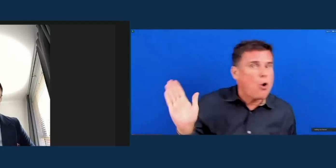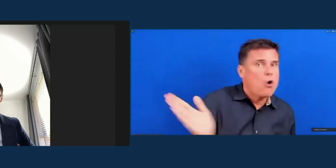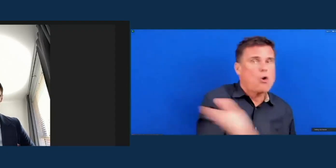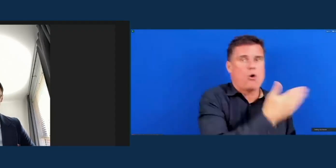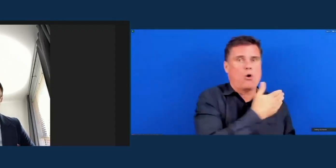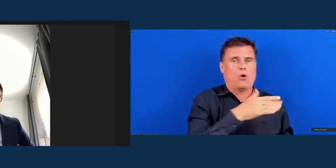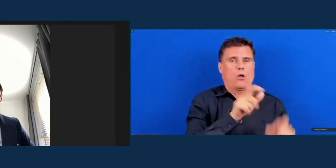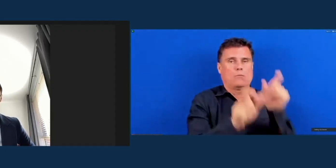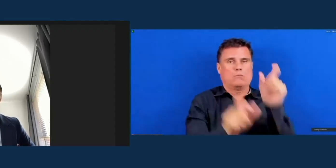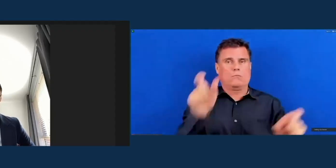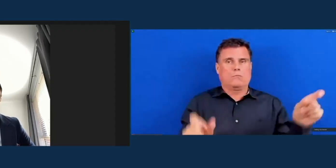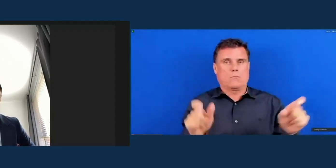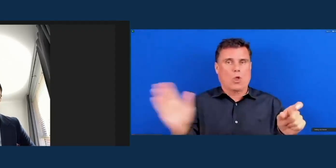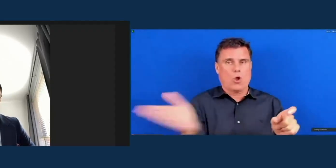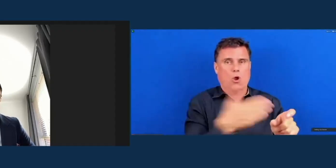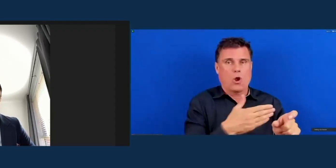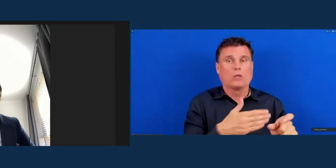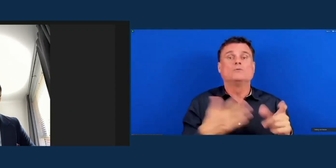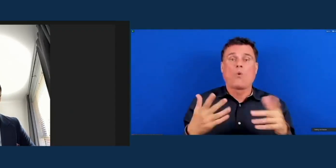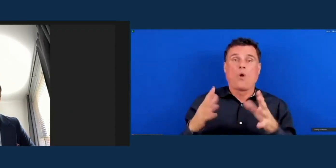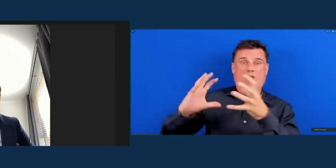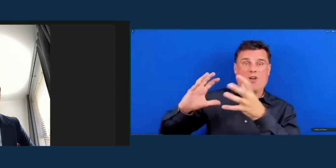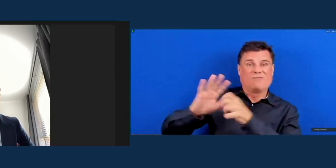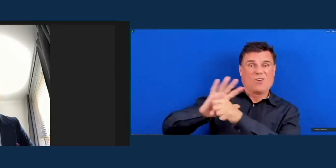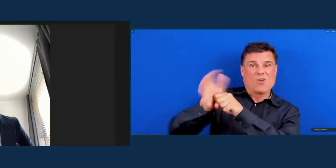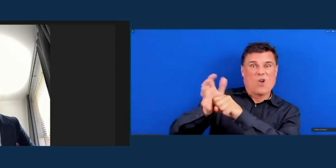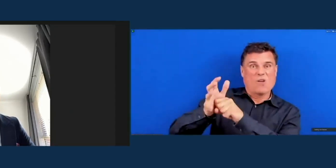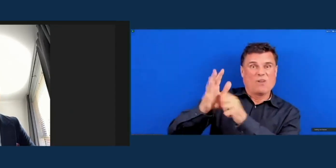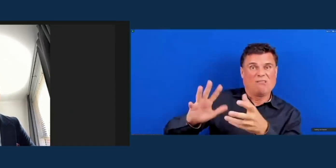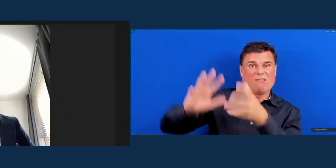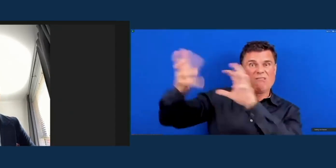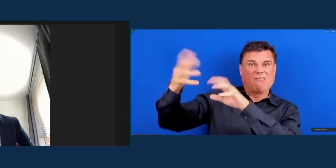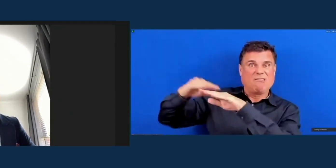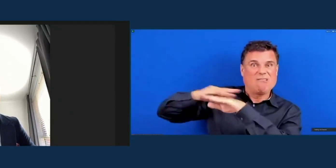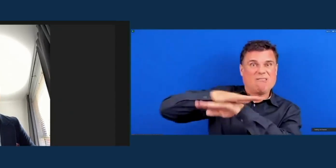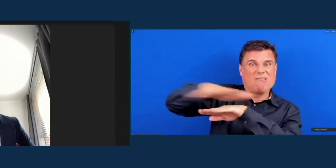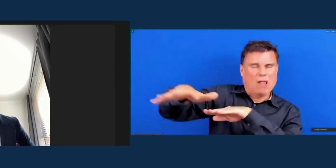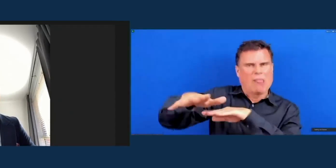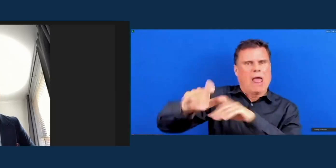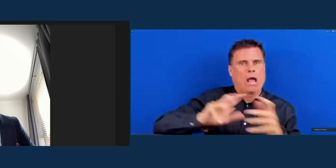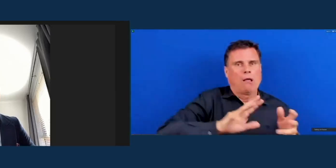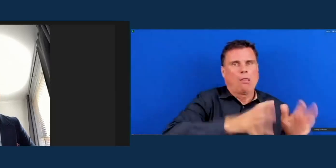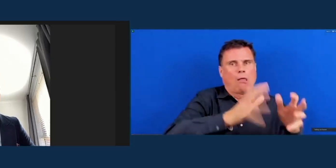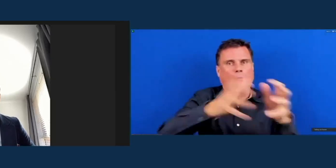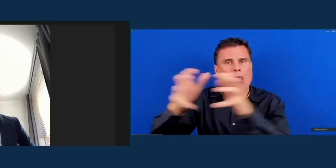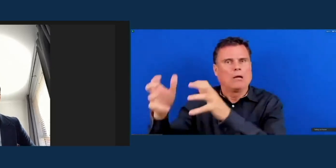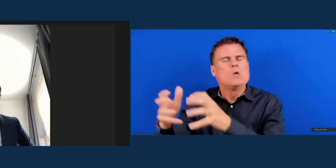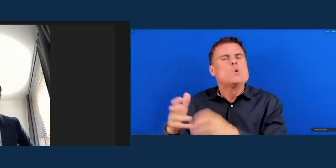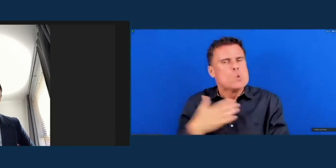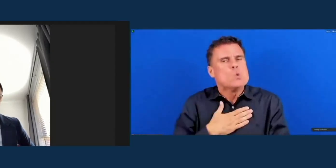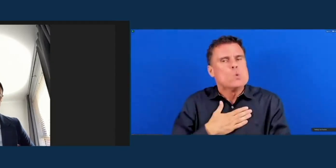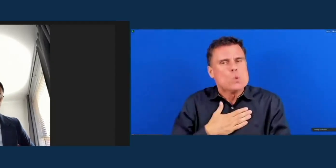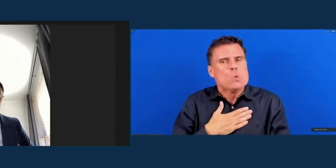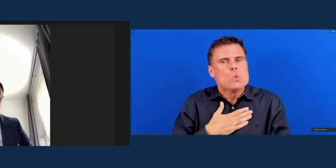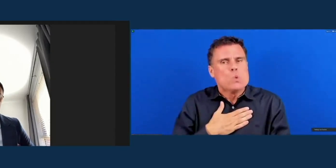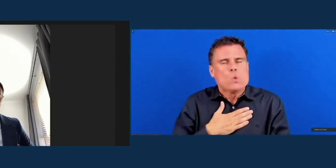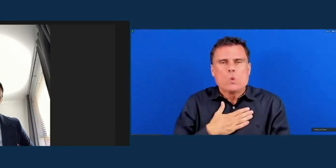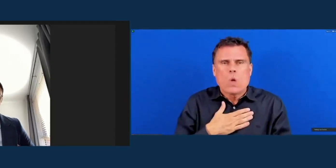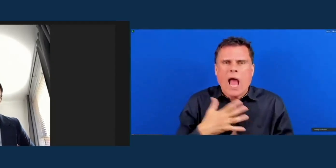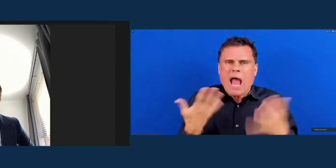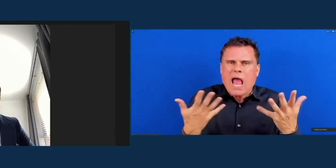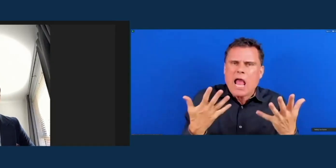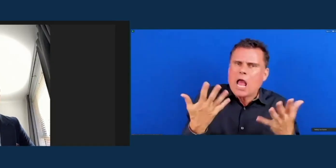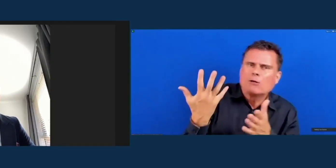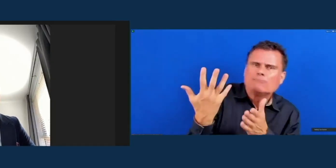and many of these serviced emergency contexts. I can't name every achievement we made in these two focus areas, but here